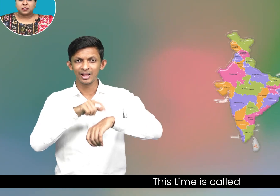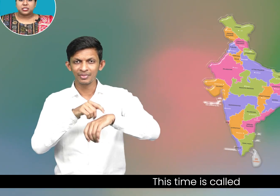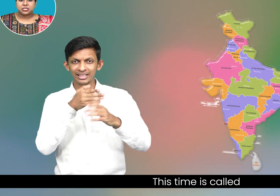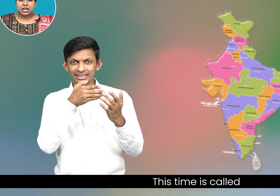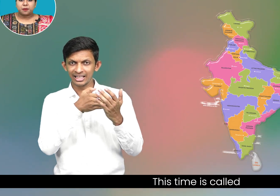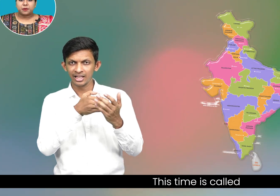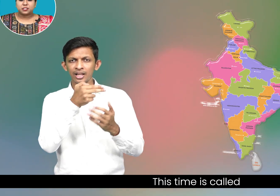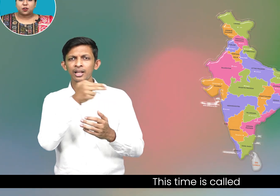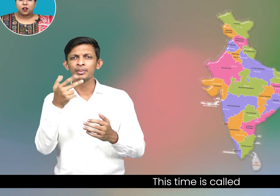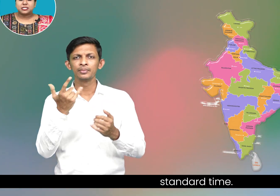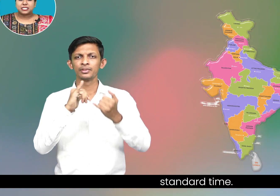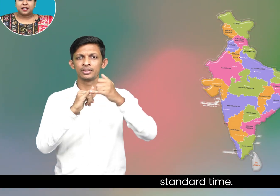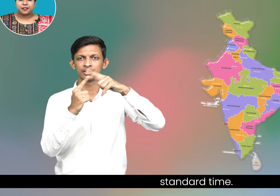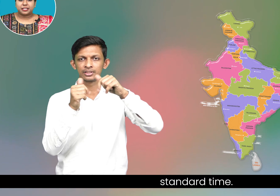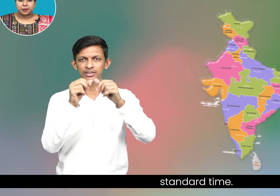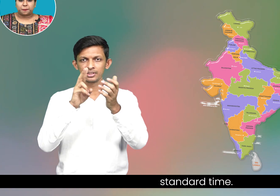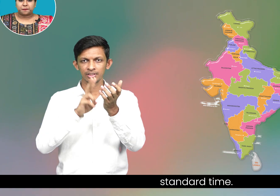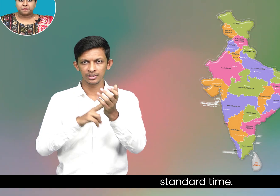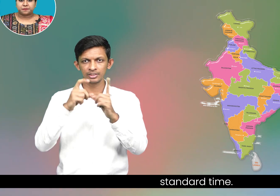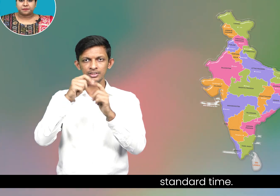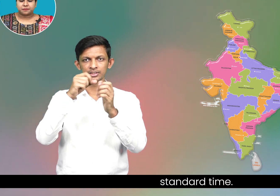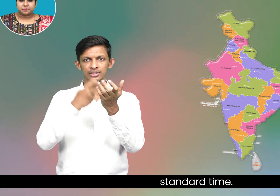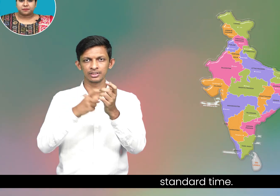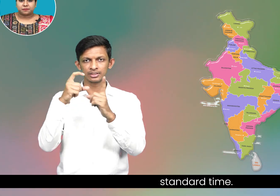This time is called standard time.